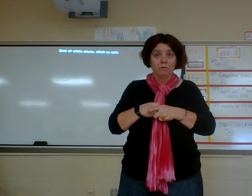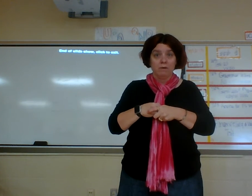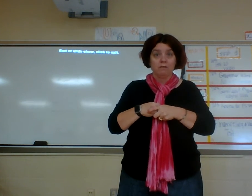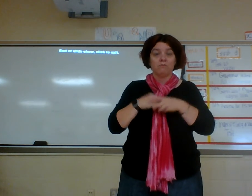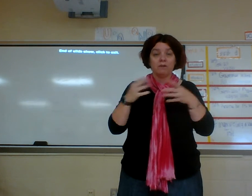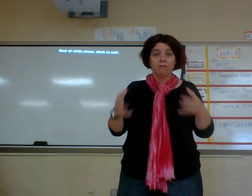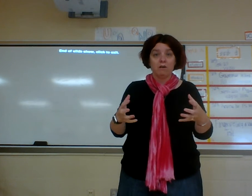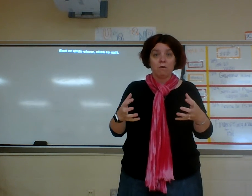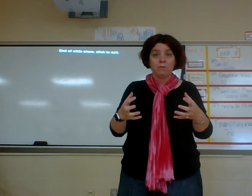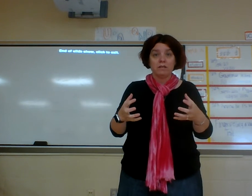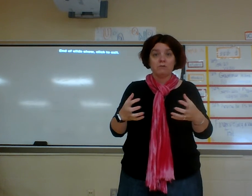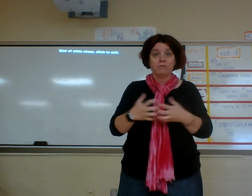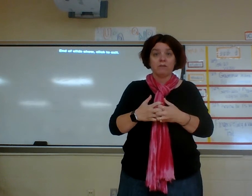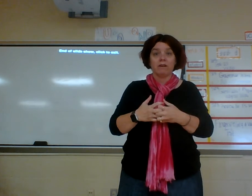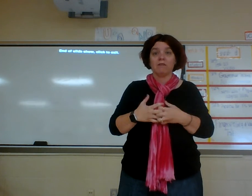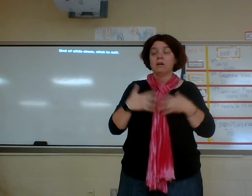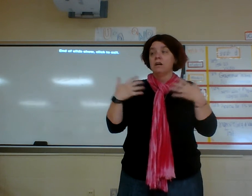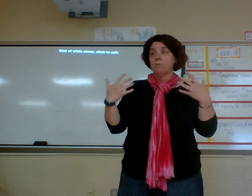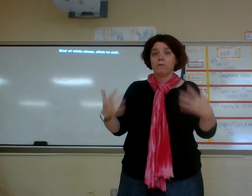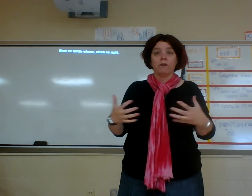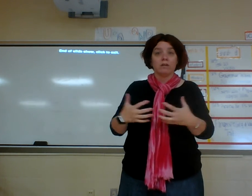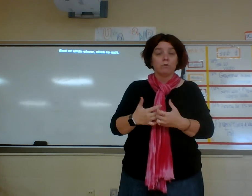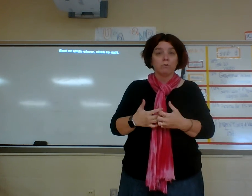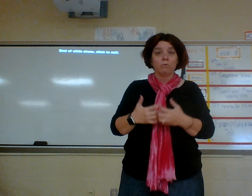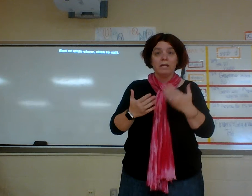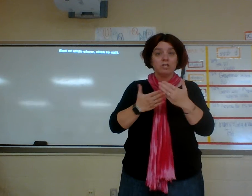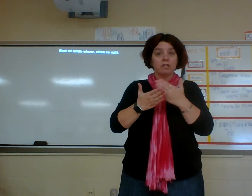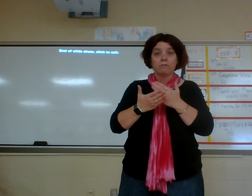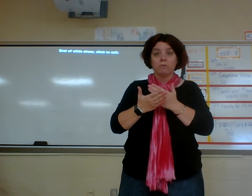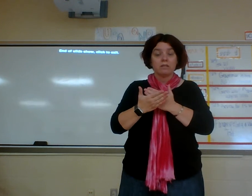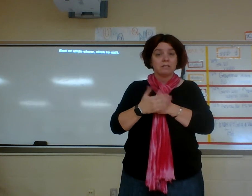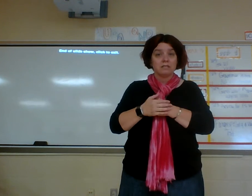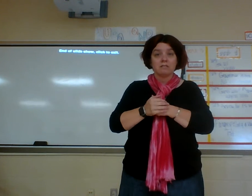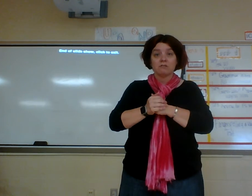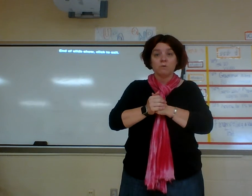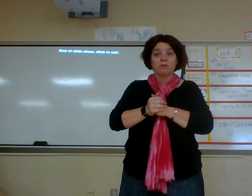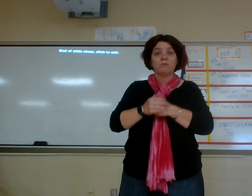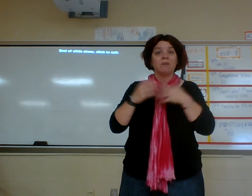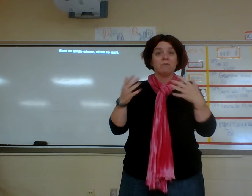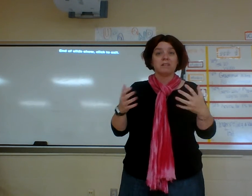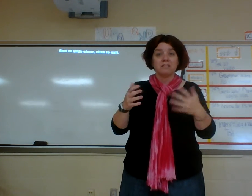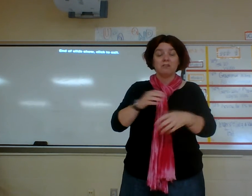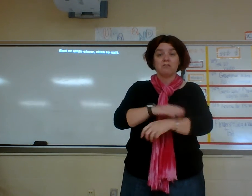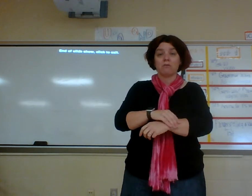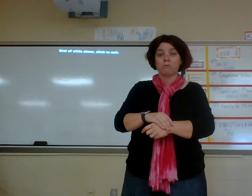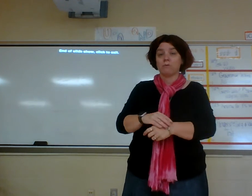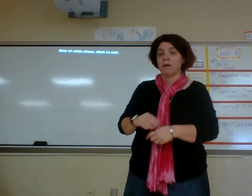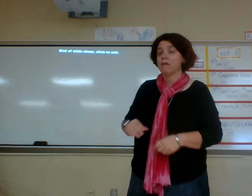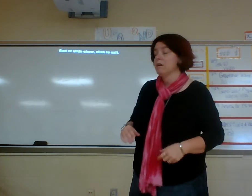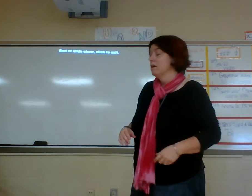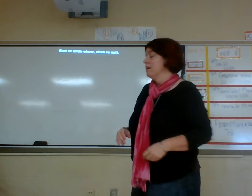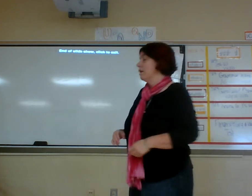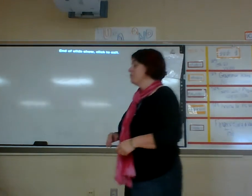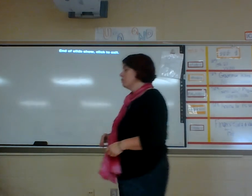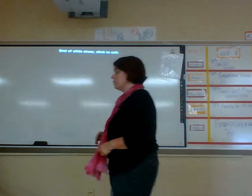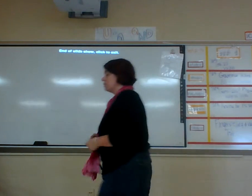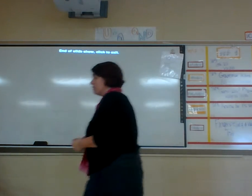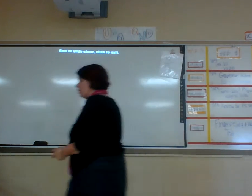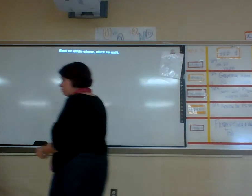me. Figure out what we need to figure out, whether I go through each and every one of the sentences with you and we continue to go through there. Now, if you looked at the